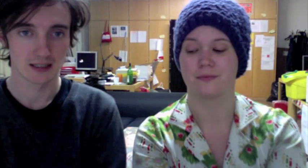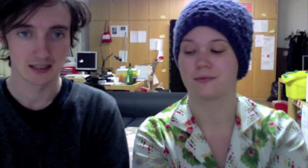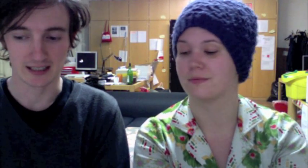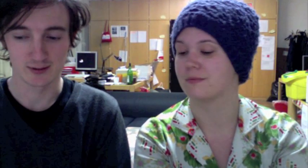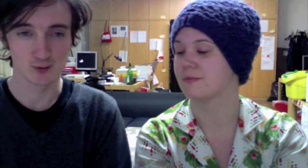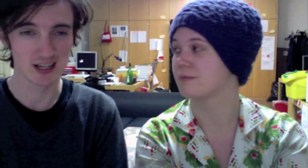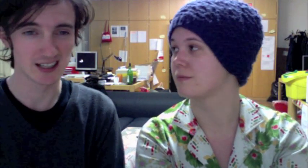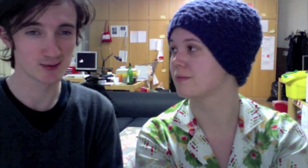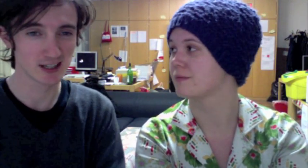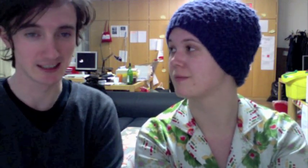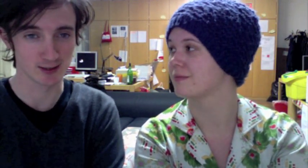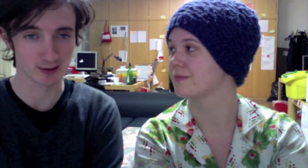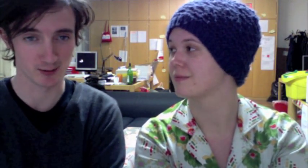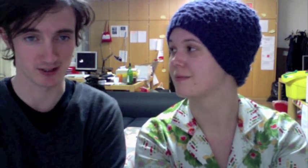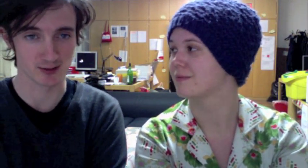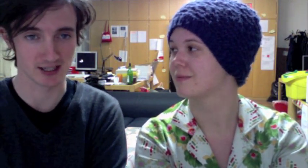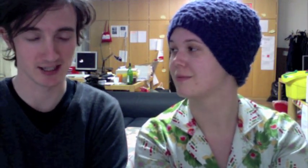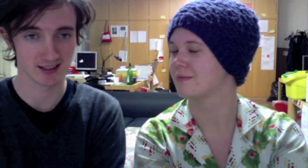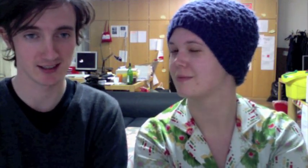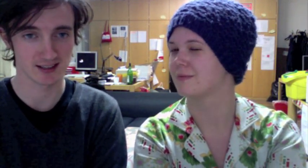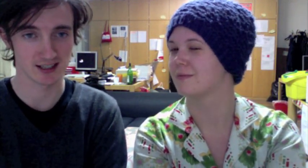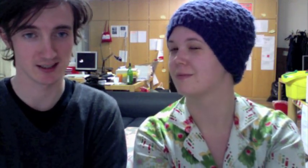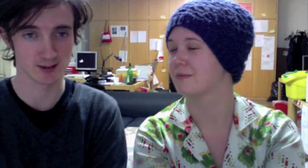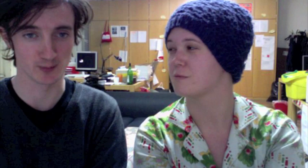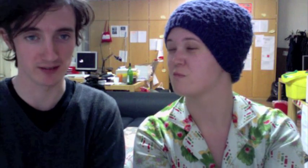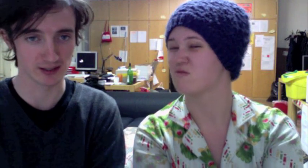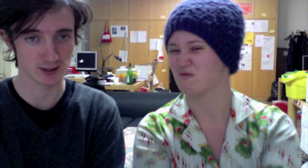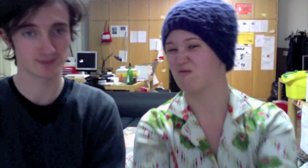And if you really, really disagree with what someone's saying, there's the big veto.